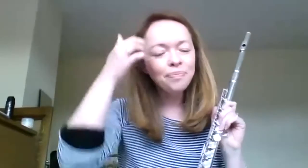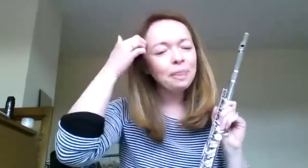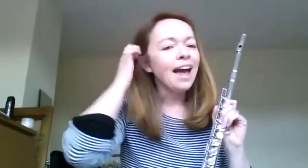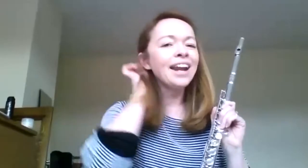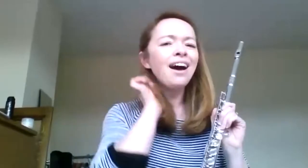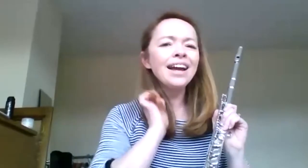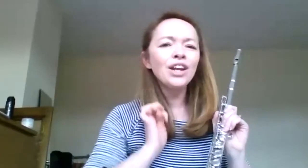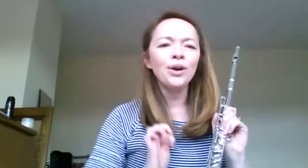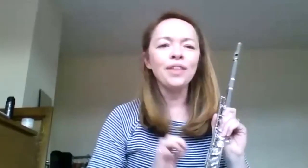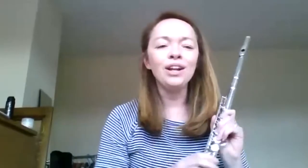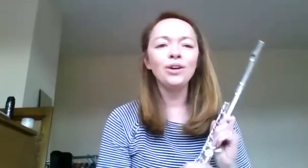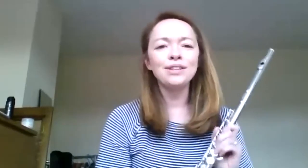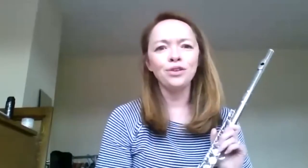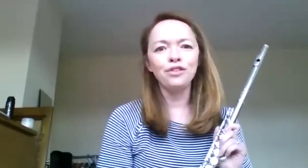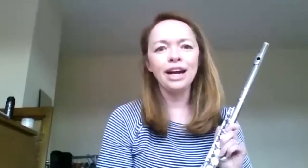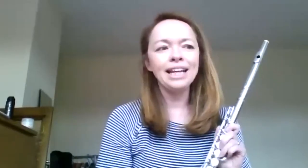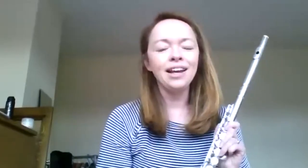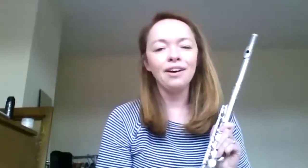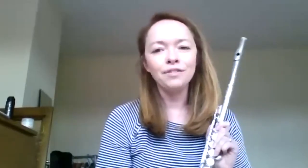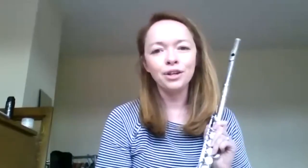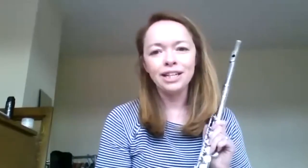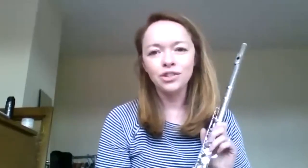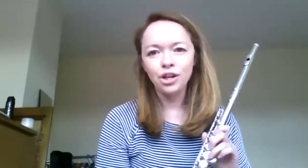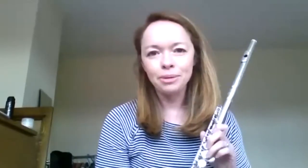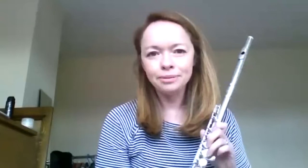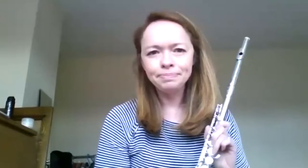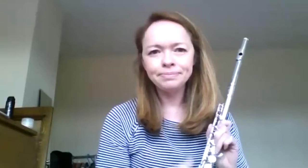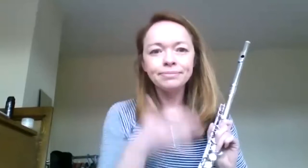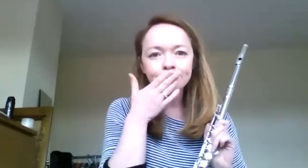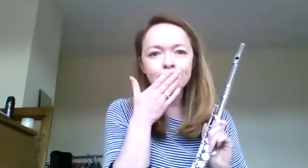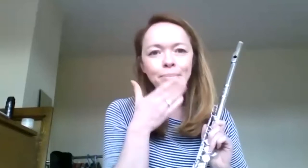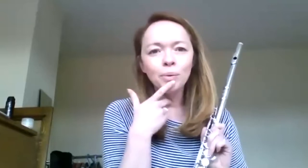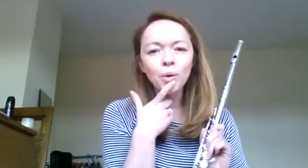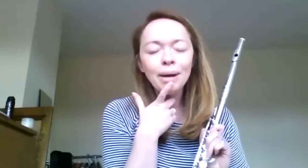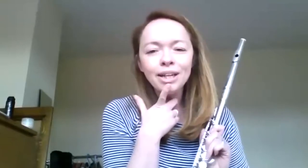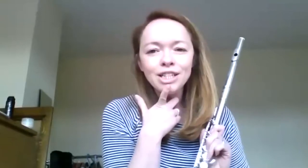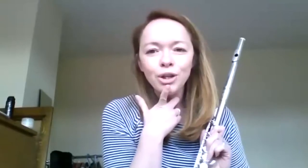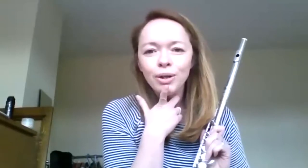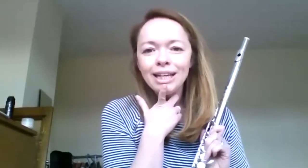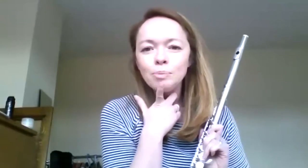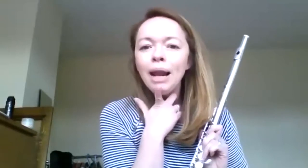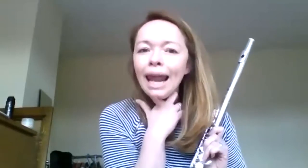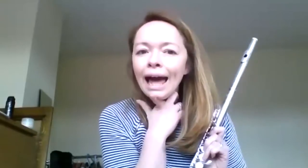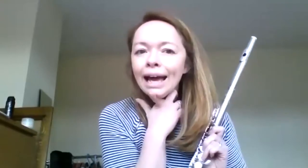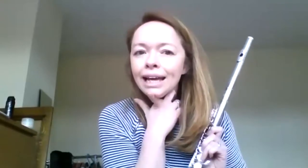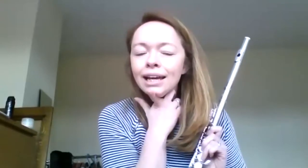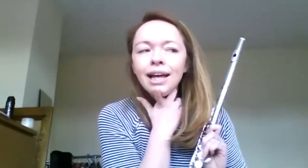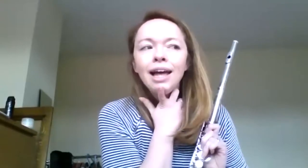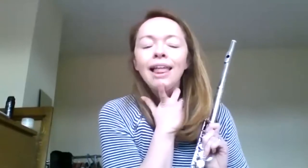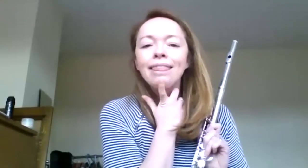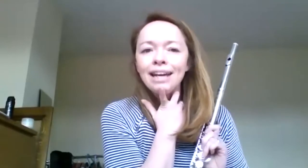flute. And I know that lots of you really love The Greatest Showman. But what I'm going to do is